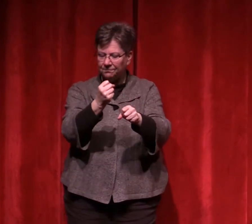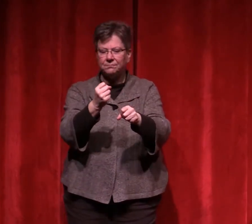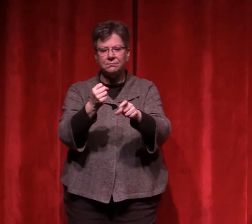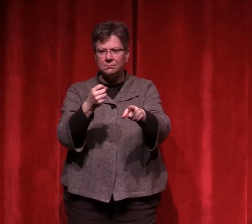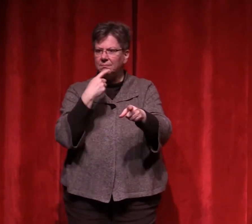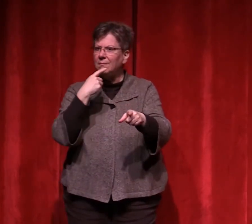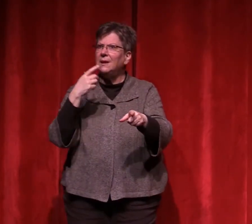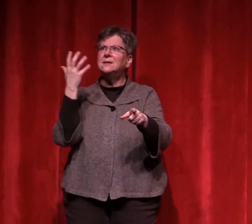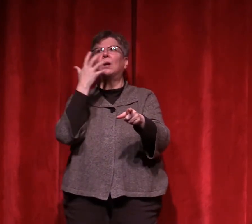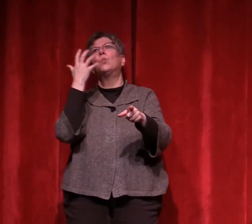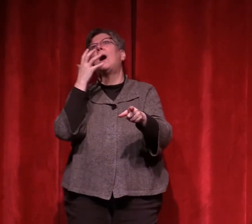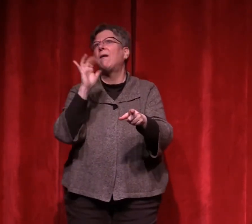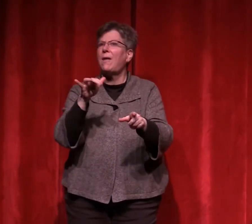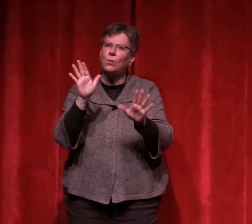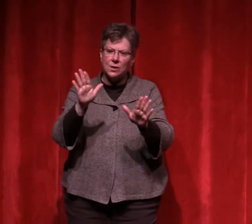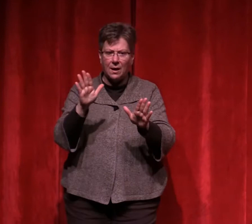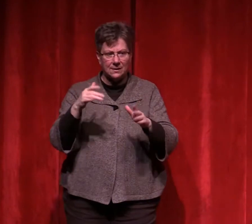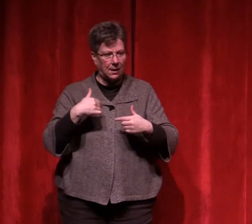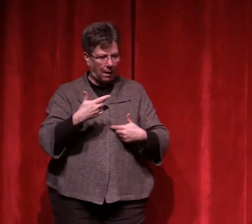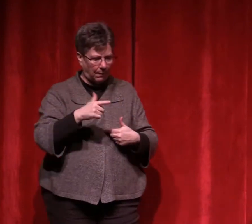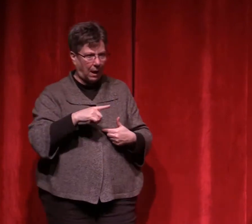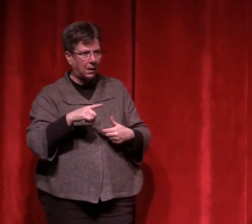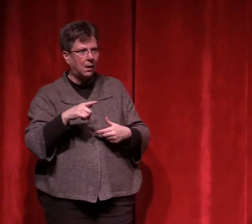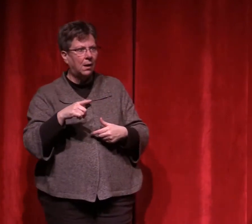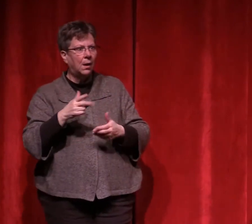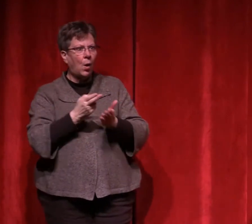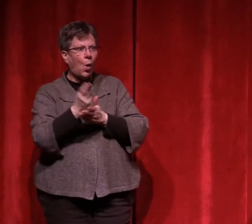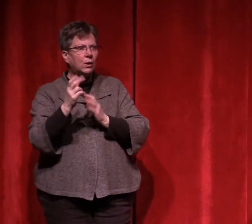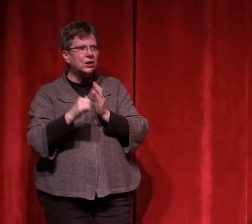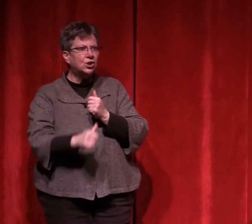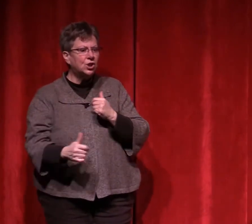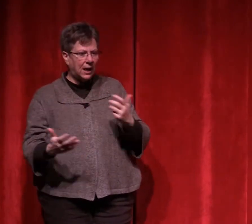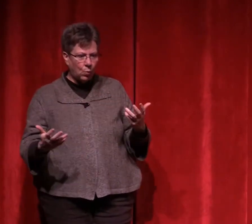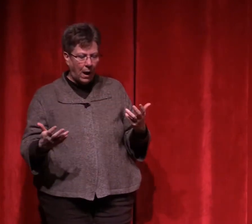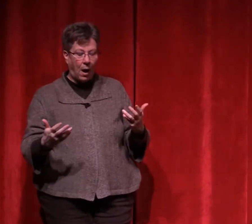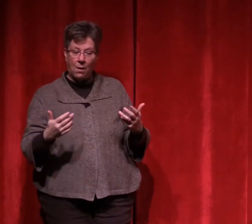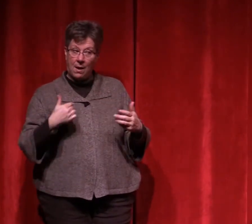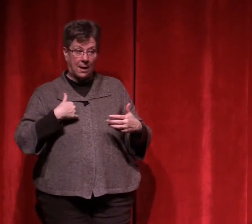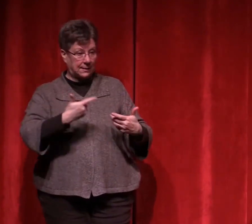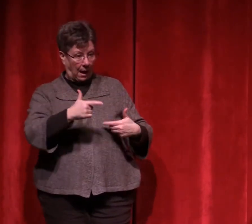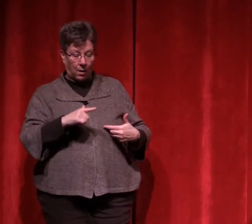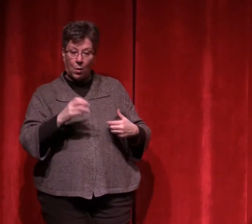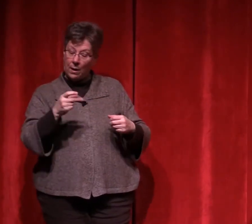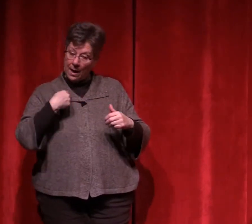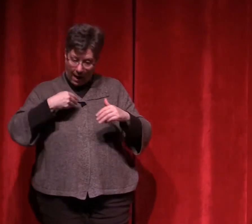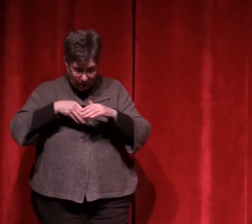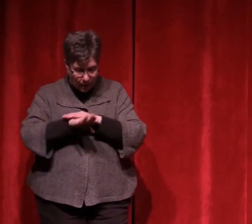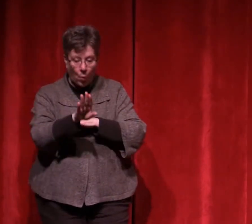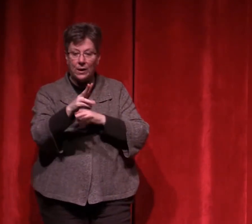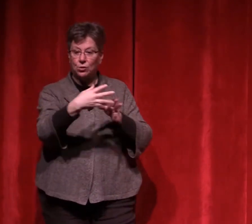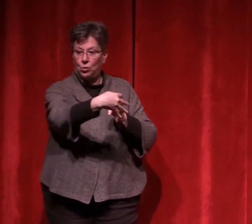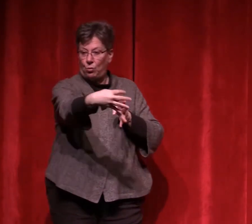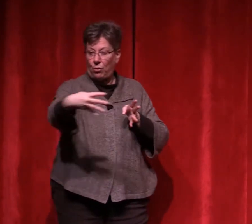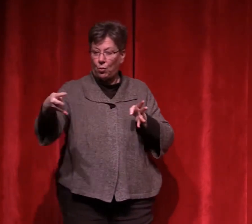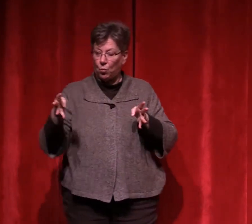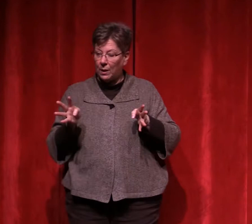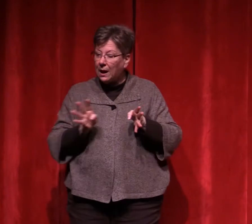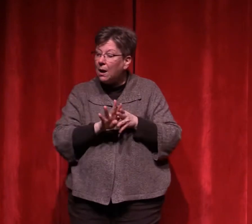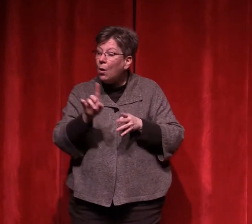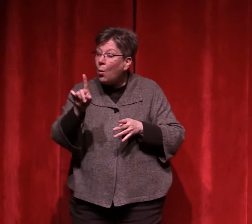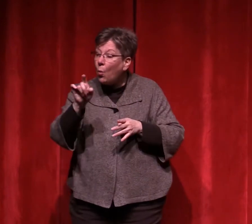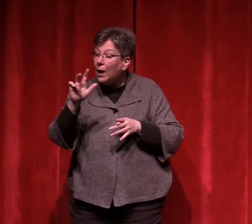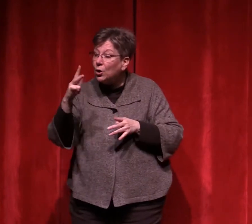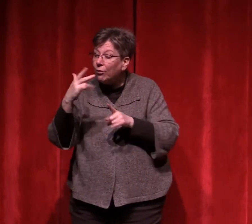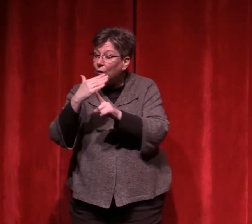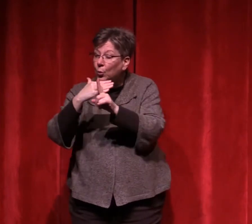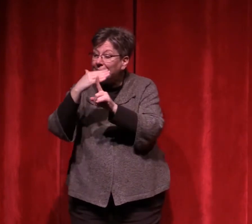was awesome, you know? And I'm like, holy shit, all right, let's go. Walking out to the ring, it's so hot, 103